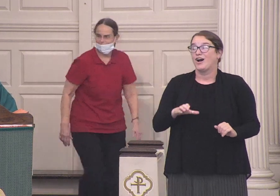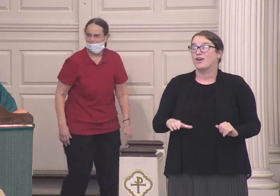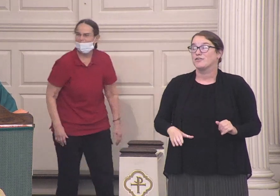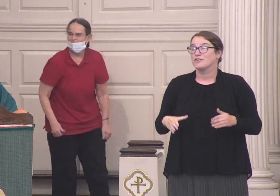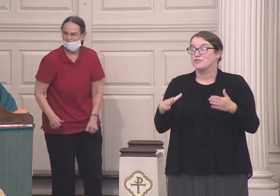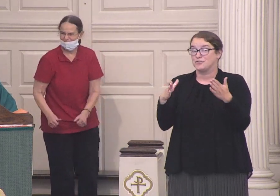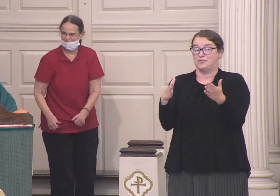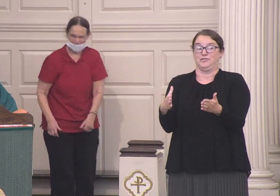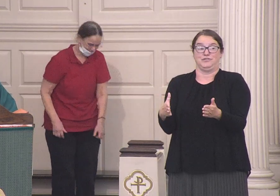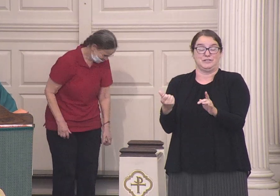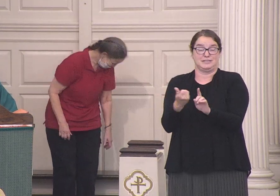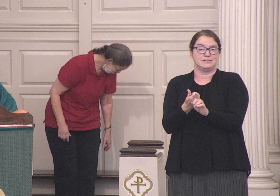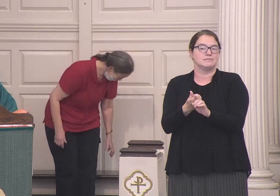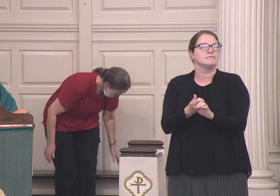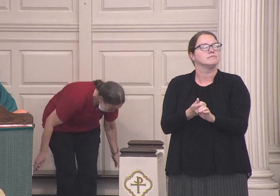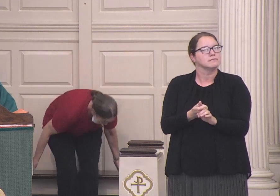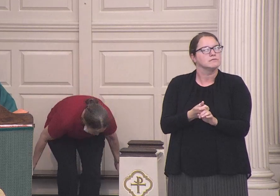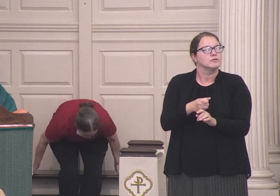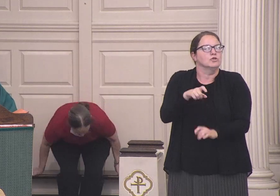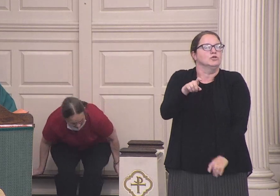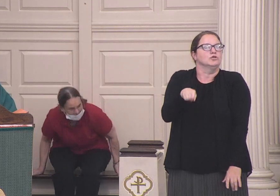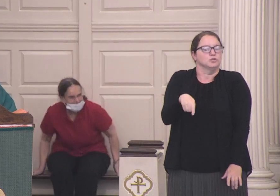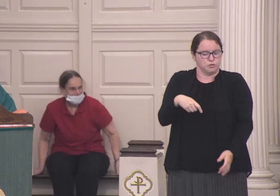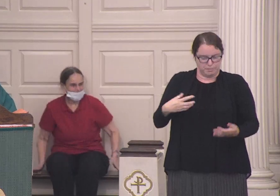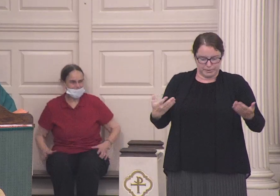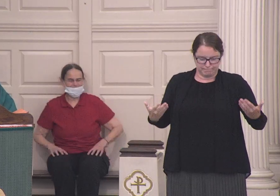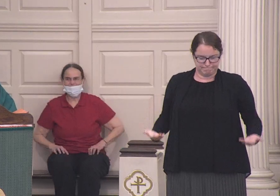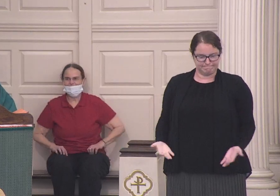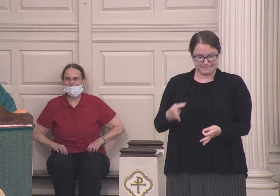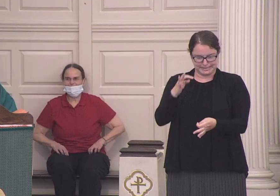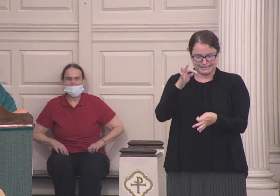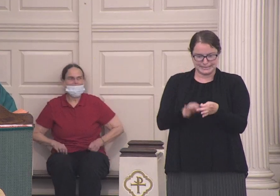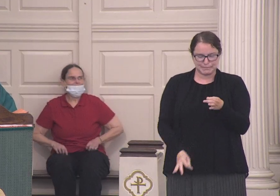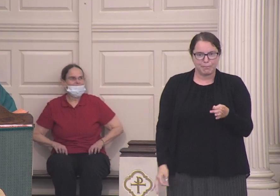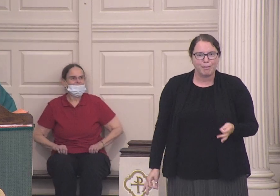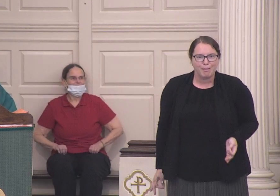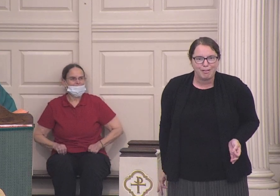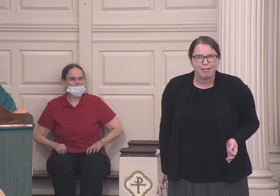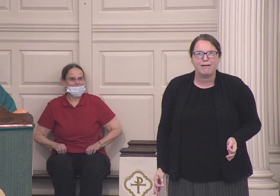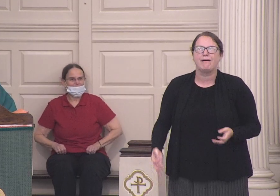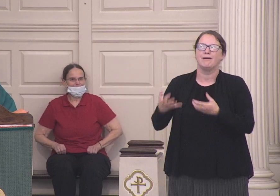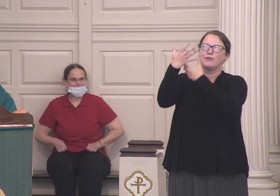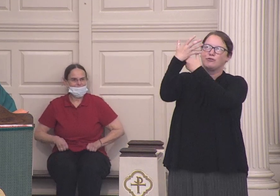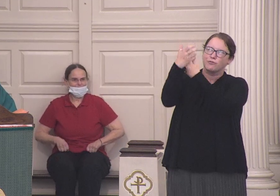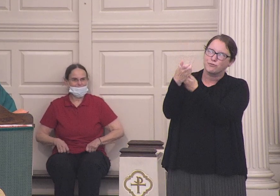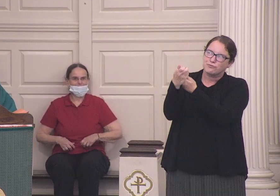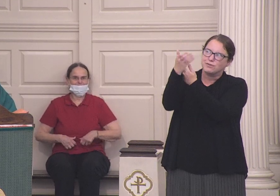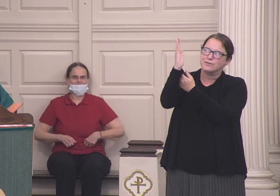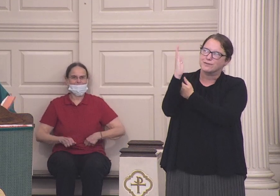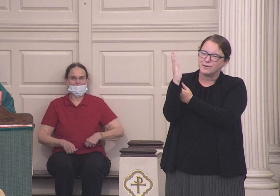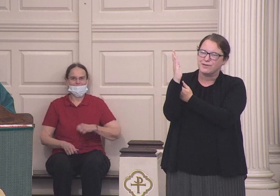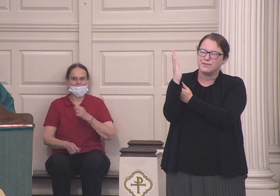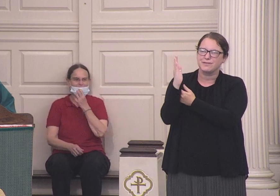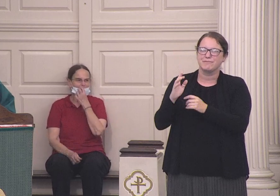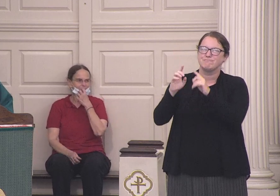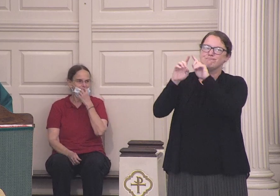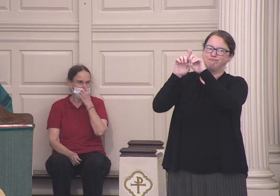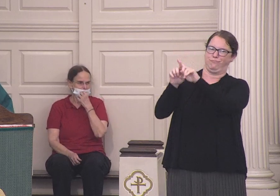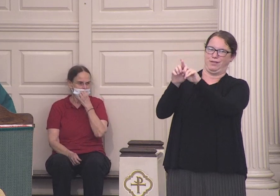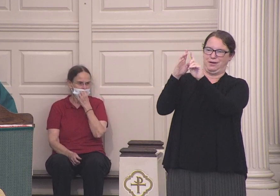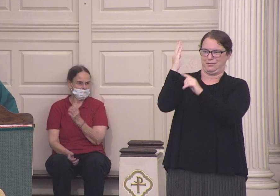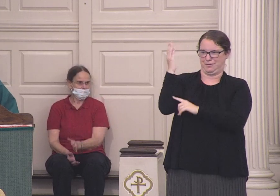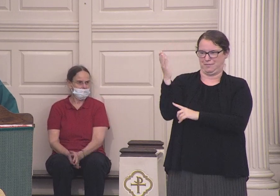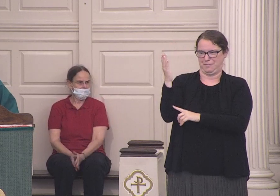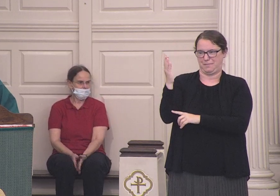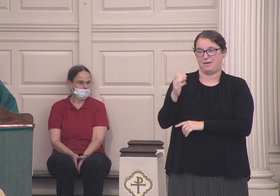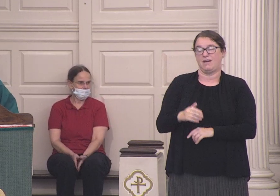simple lifestyle, trusting in God, relying on God. May these reflections